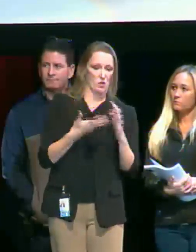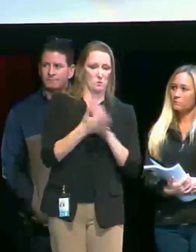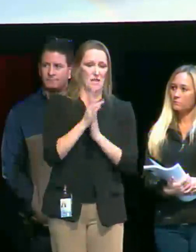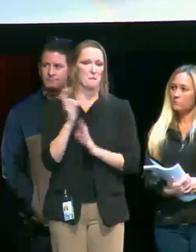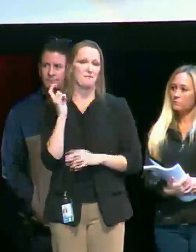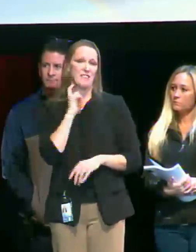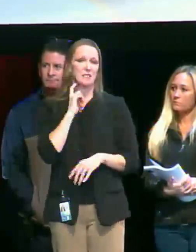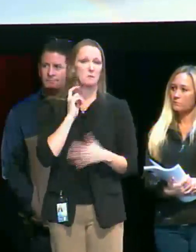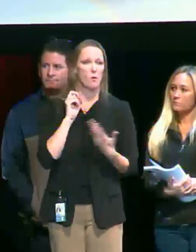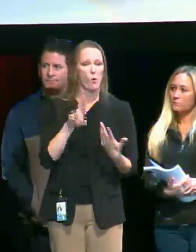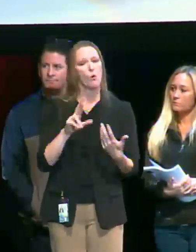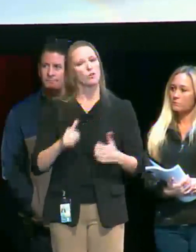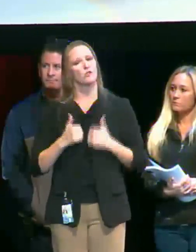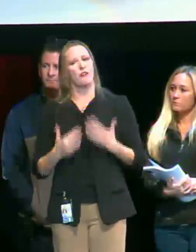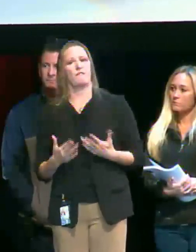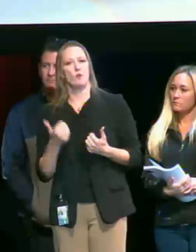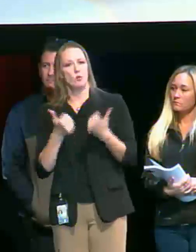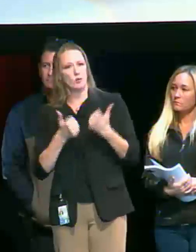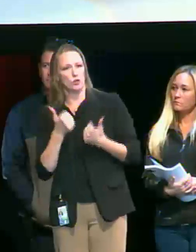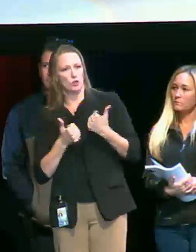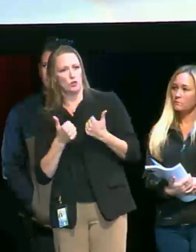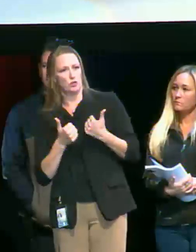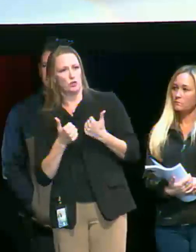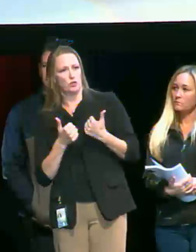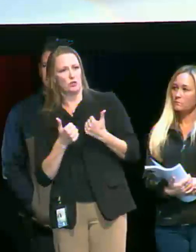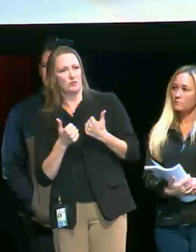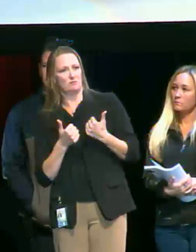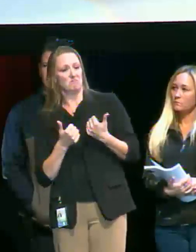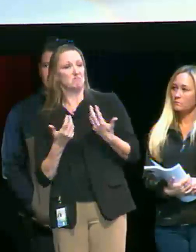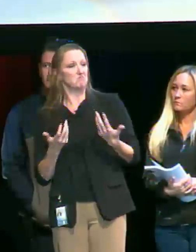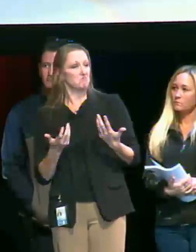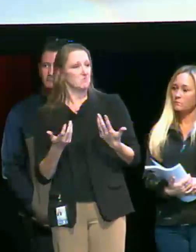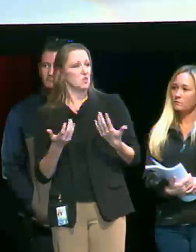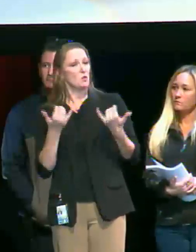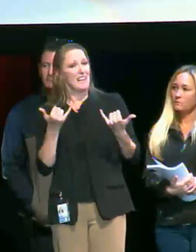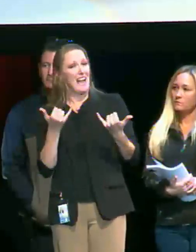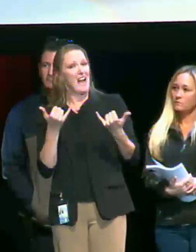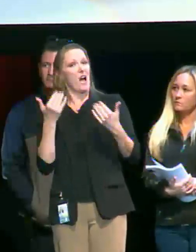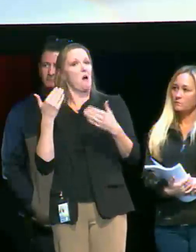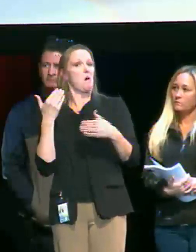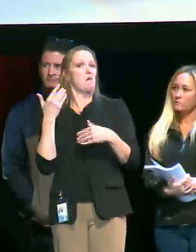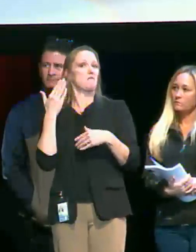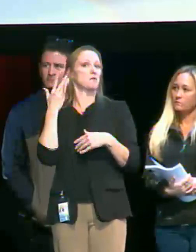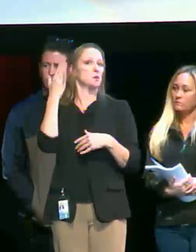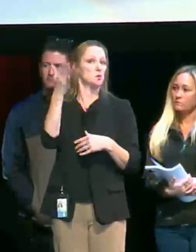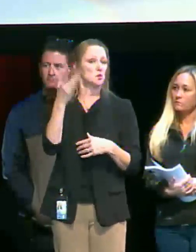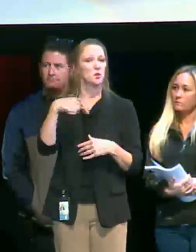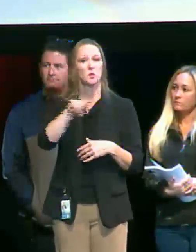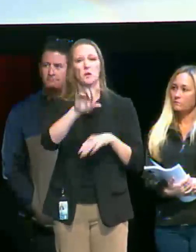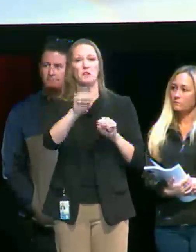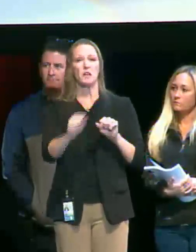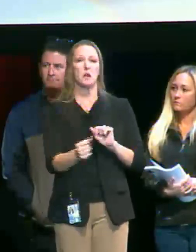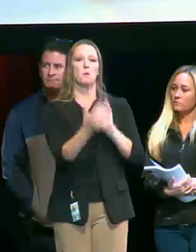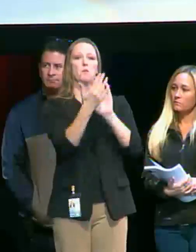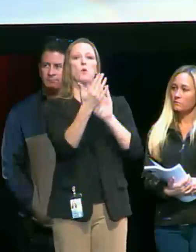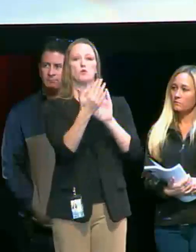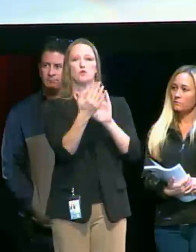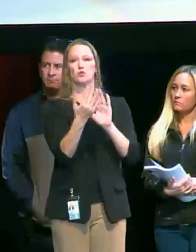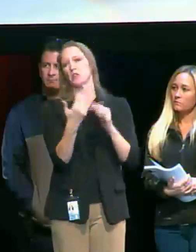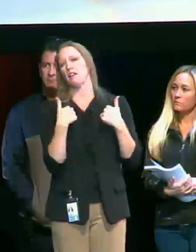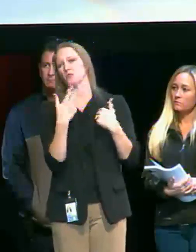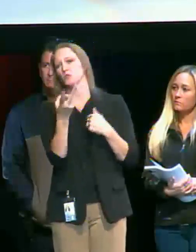victim or a survivor. And in this case, you get to approach this future storm events in two ways. You